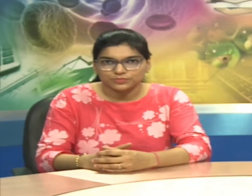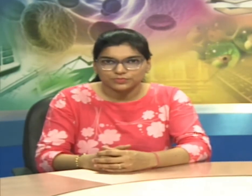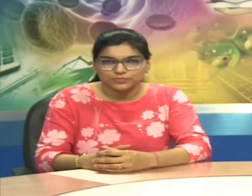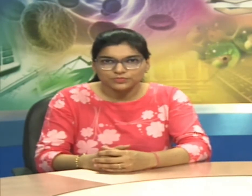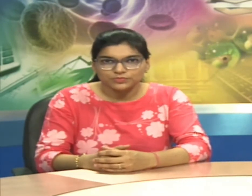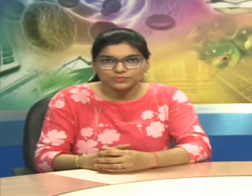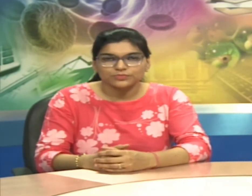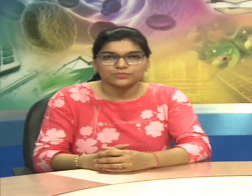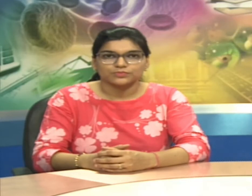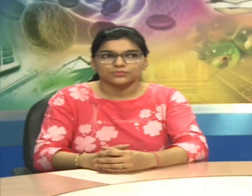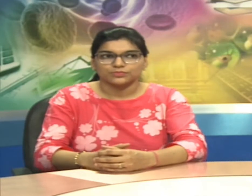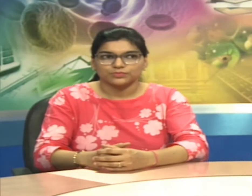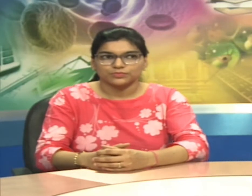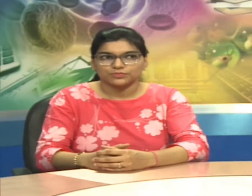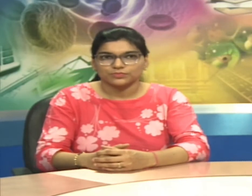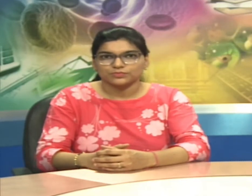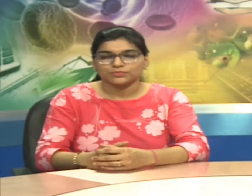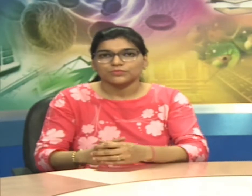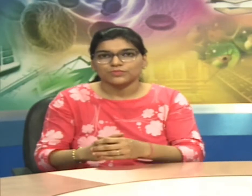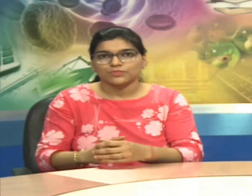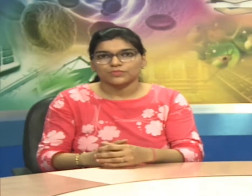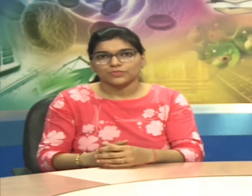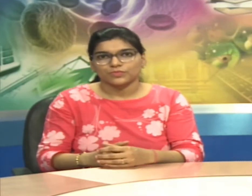Next word is conditions.